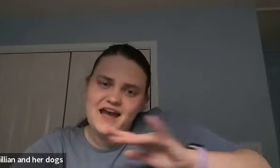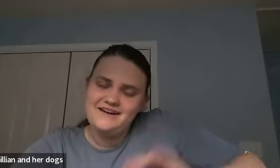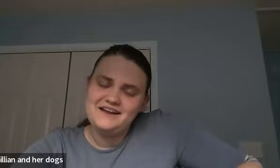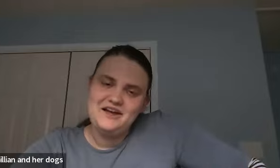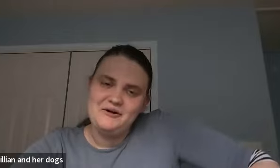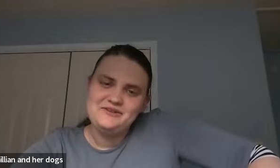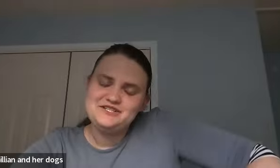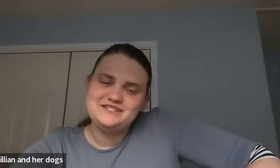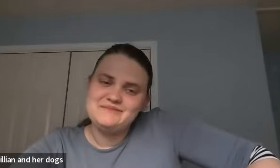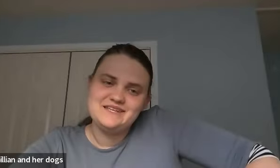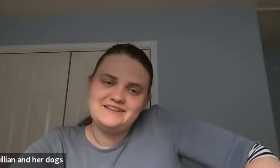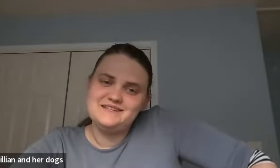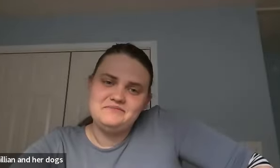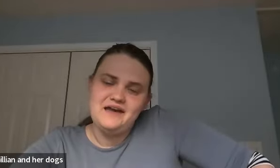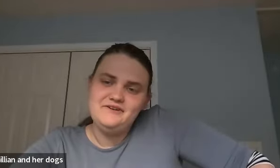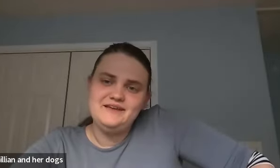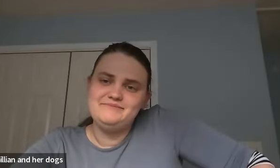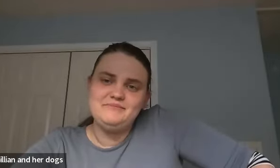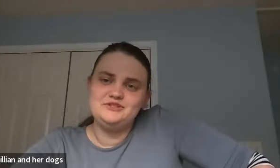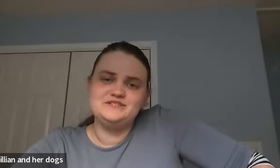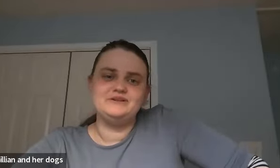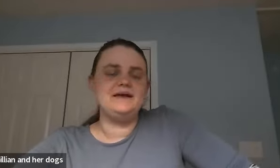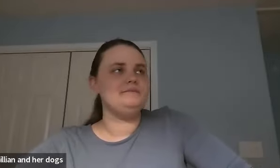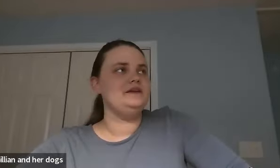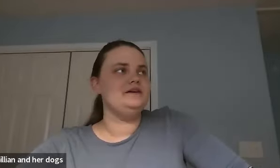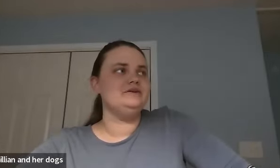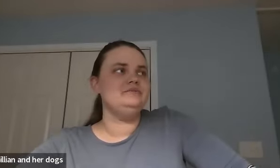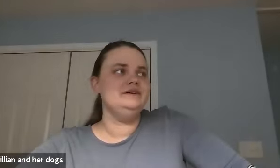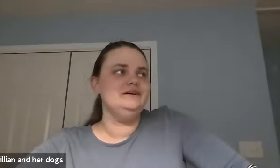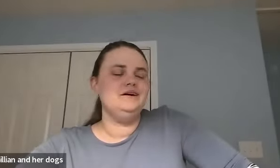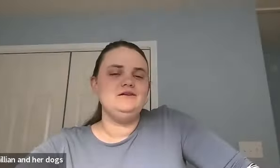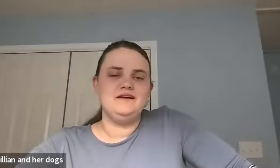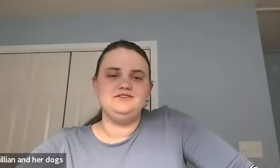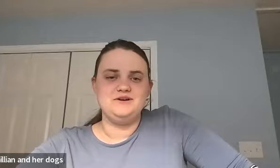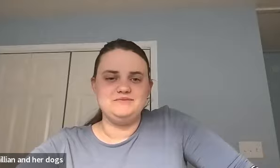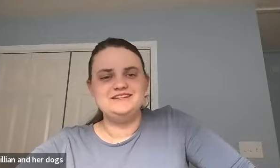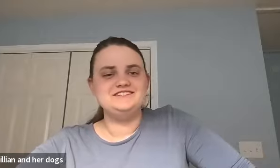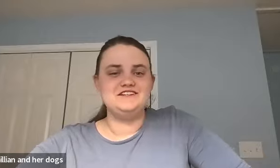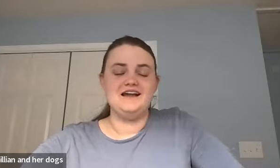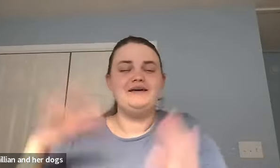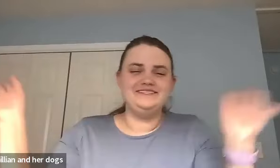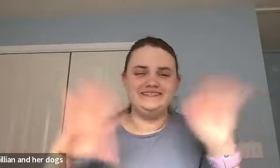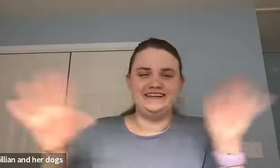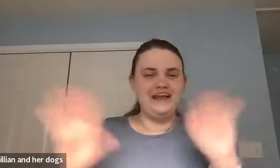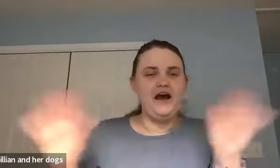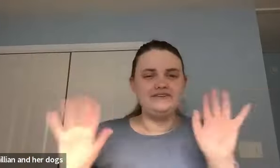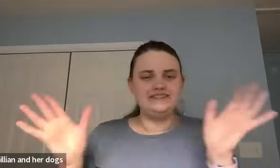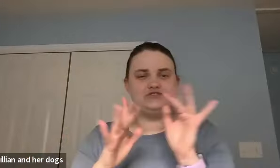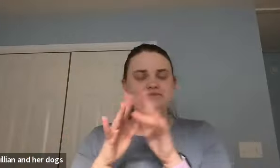I know. There's just some sign, some. I feel like people just were like, I don't like cucumbers. Let's just not. I'm teasing. Like, obviously, there's a